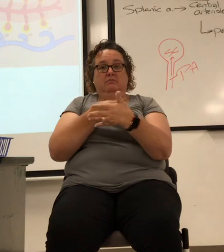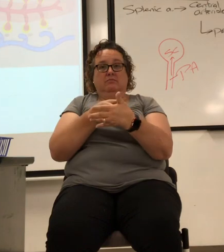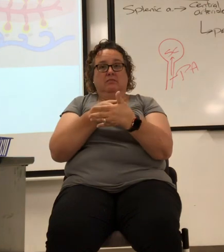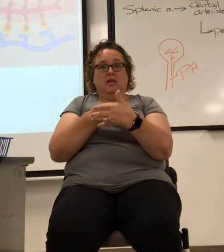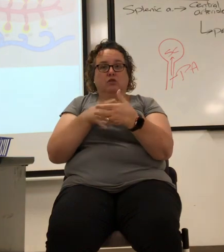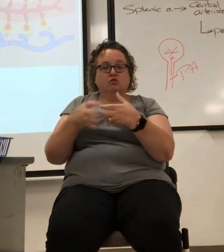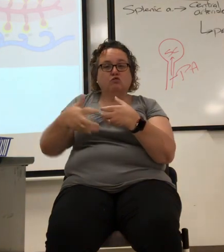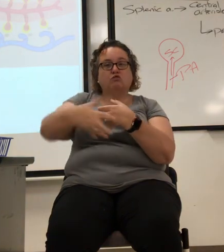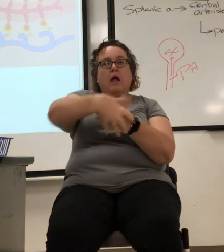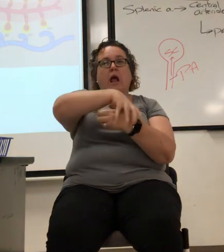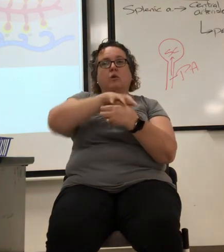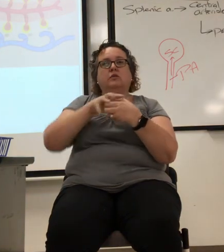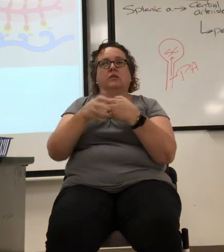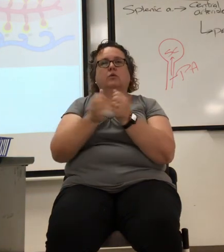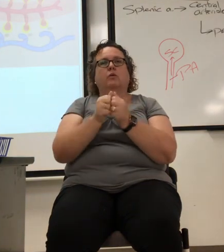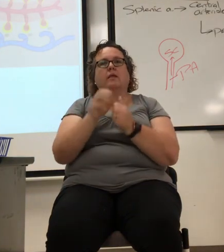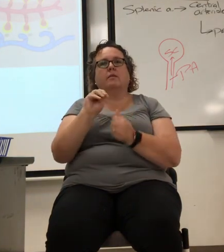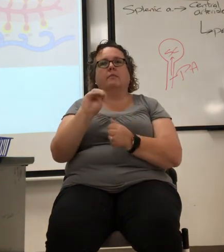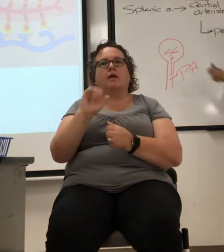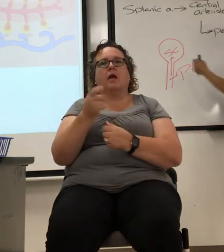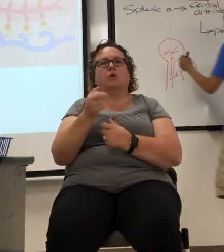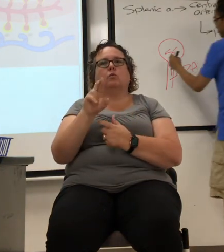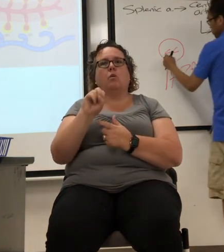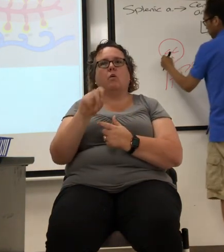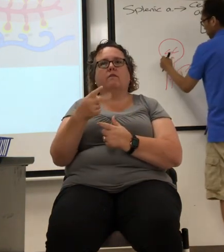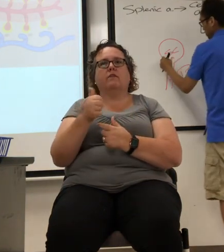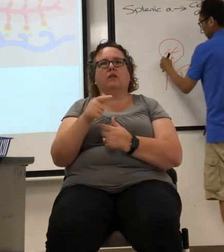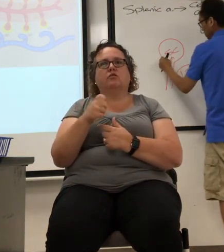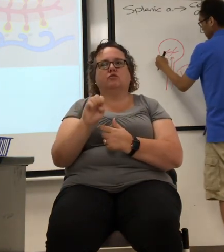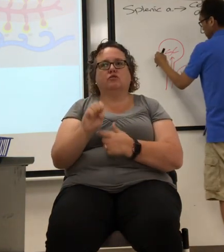with macrophages.